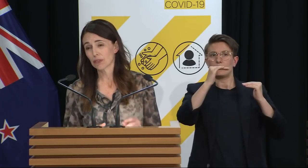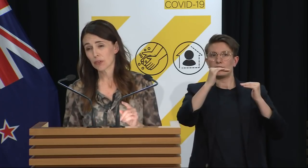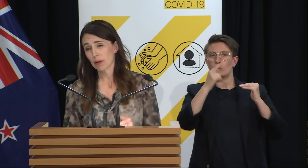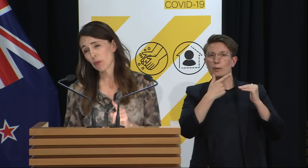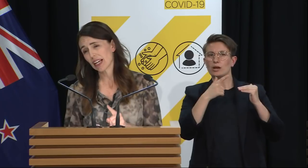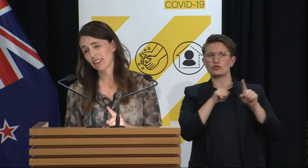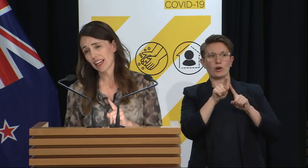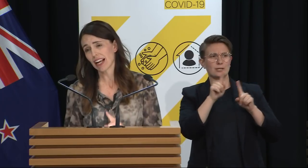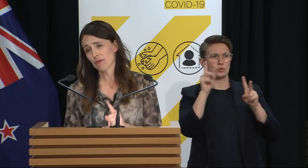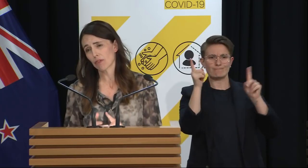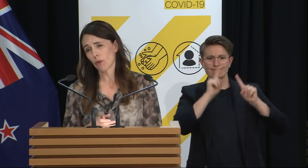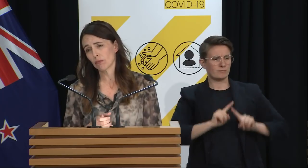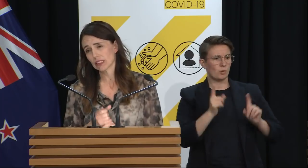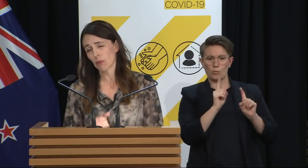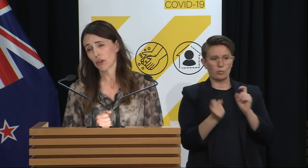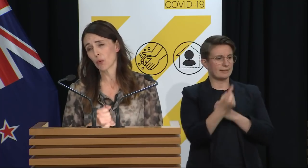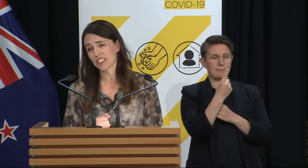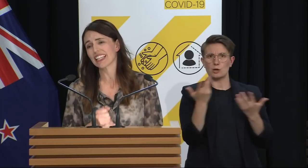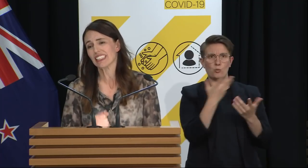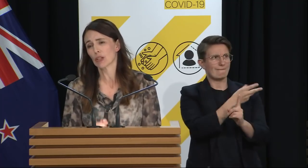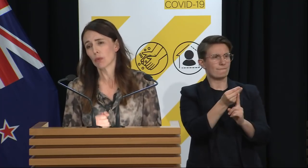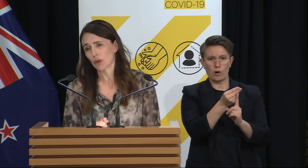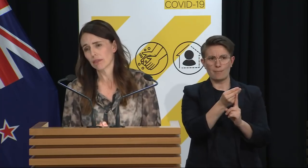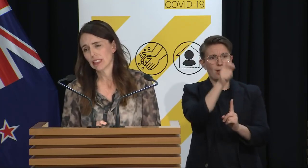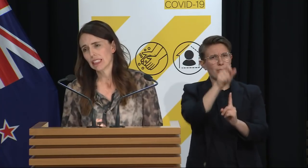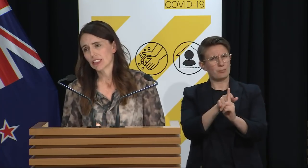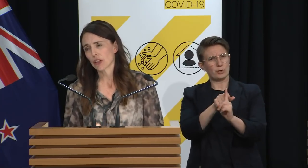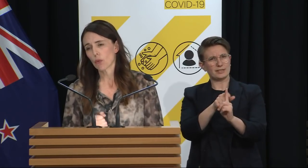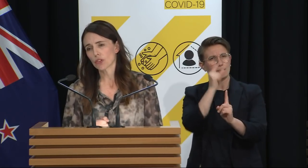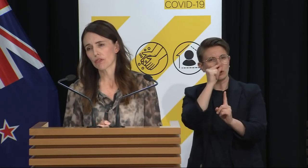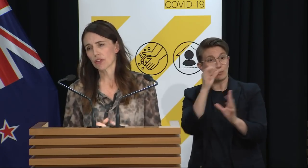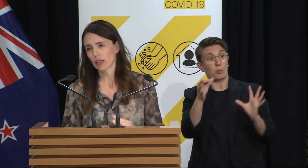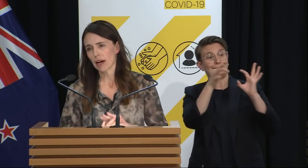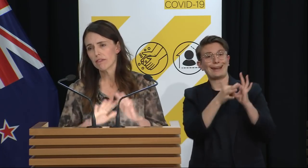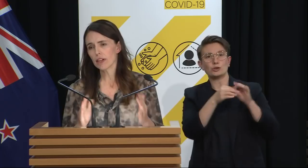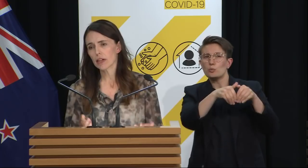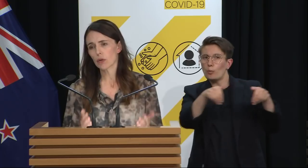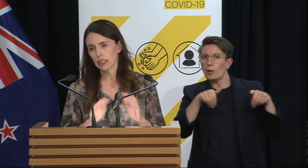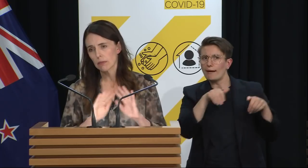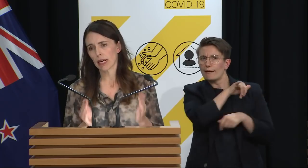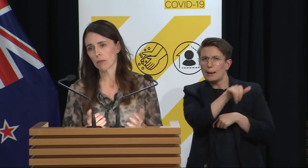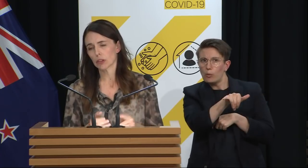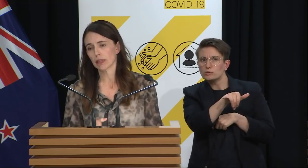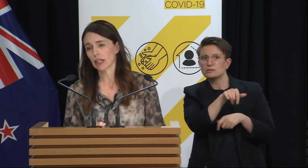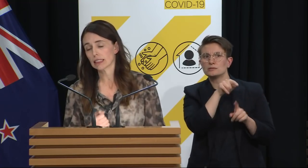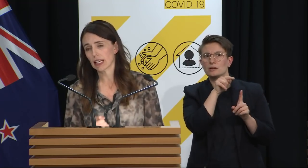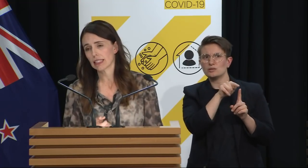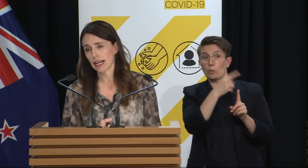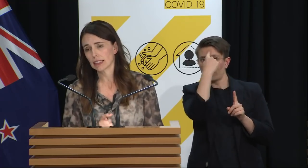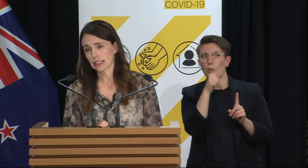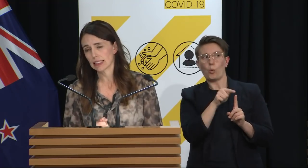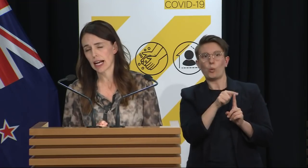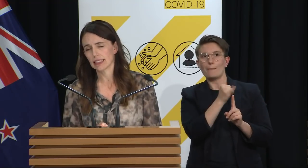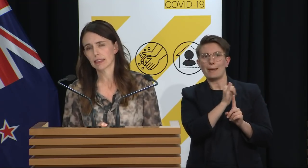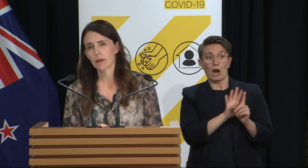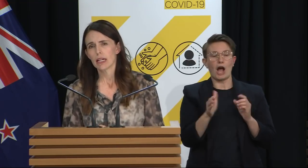we were dealing with. Remember, that came from someone who was linked to the border. So there was a view that it may very quickly be able to be isolated